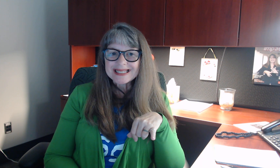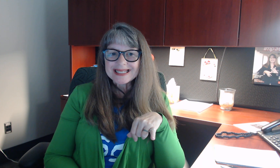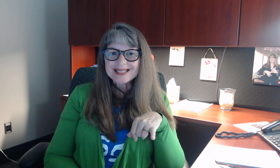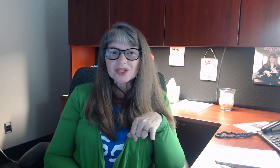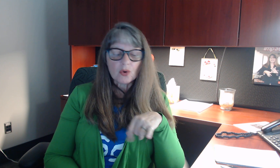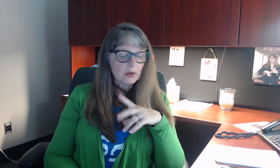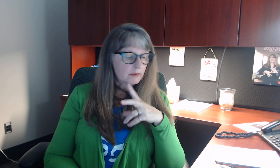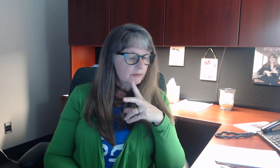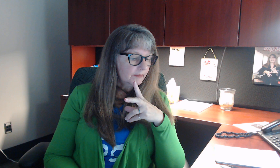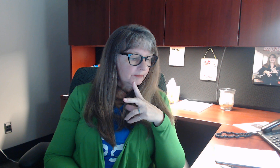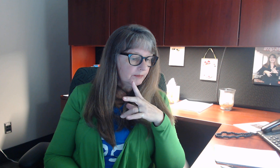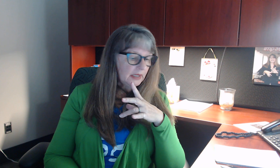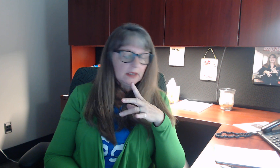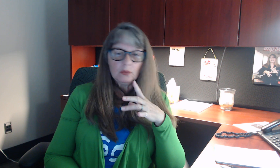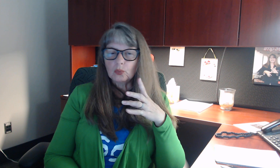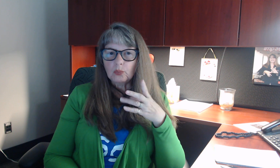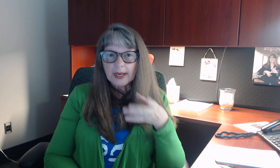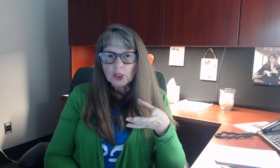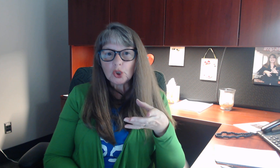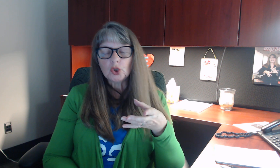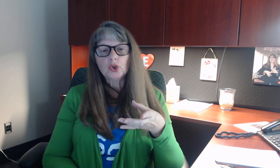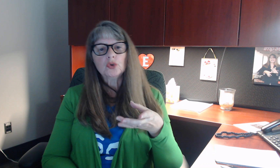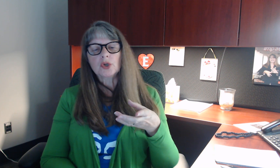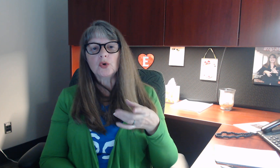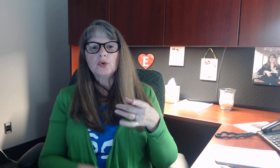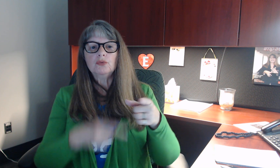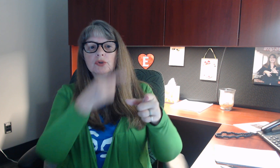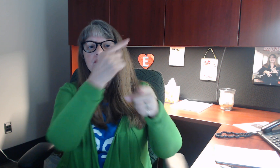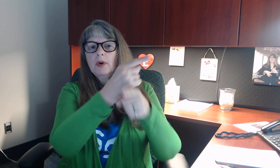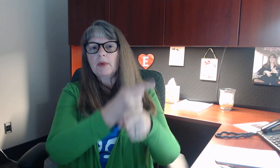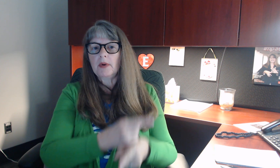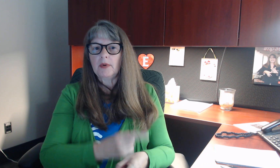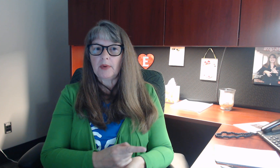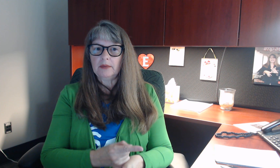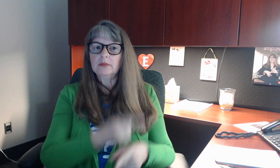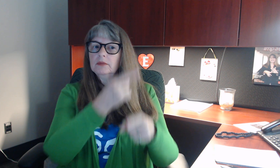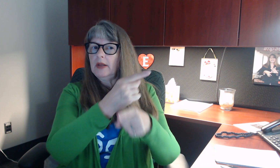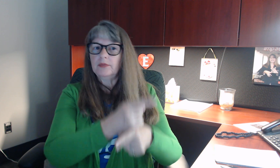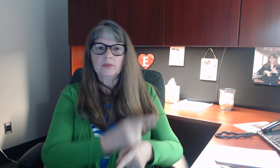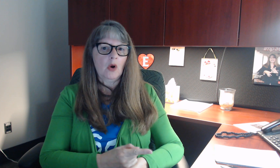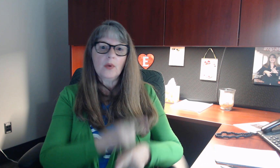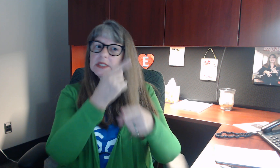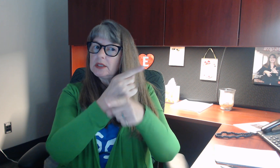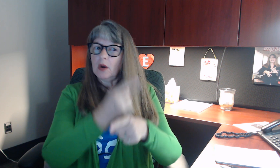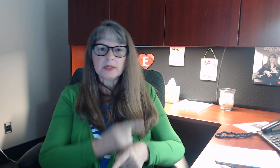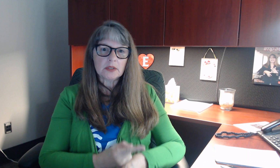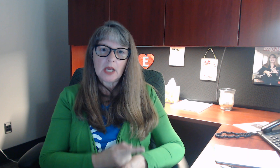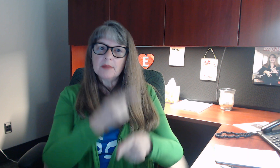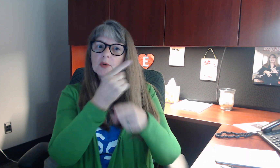Consistent or being regular, so you just, right. Yeah, always on time, they're